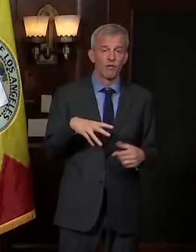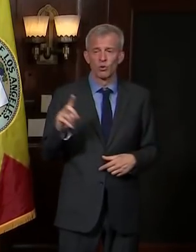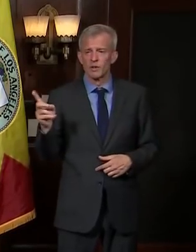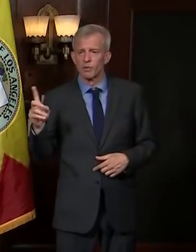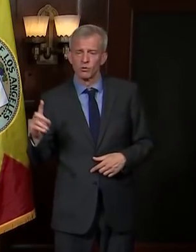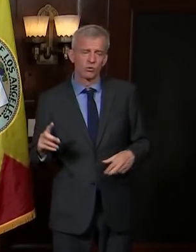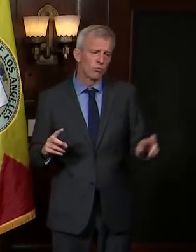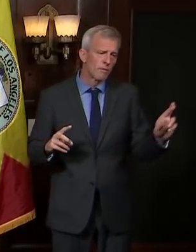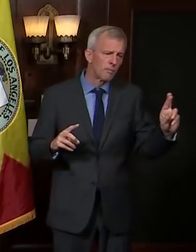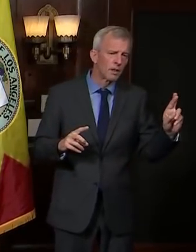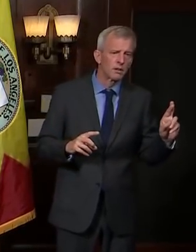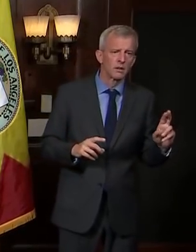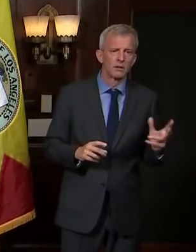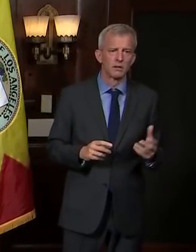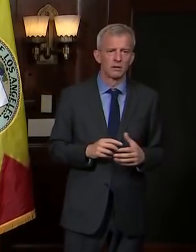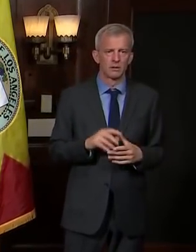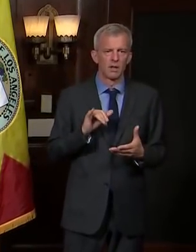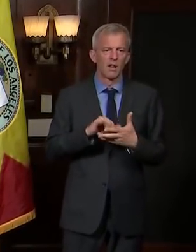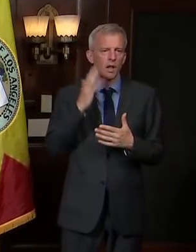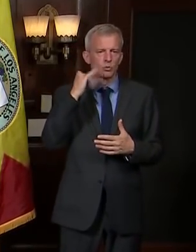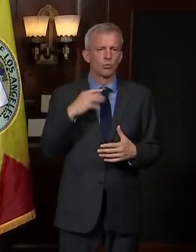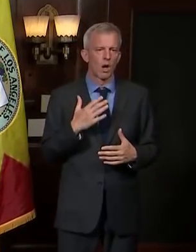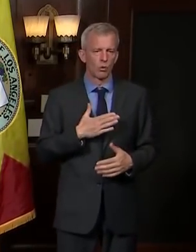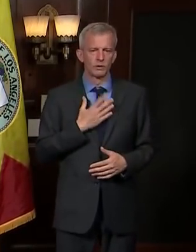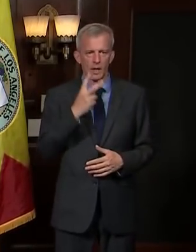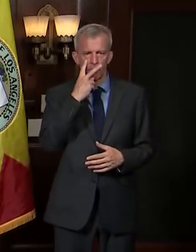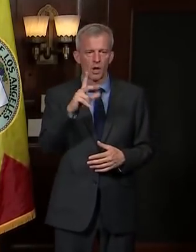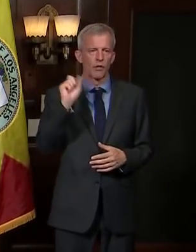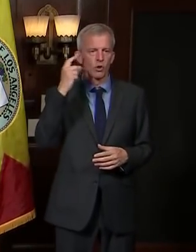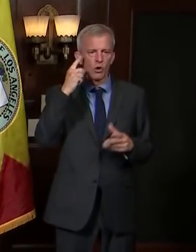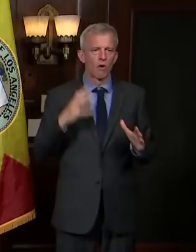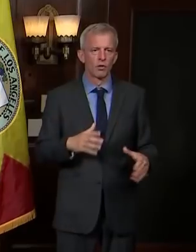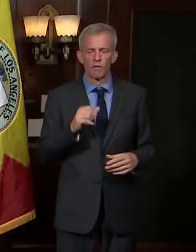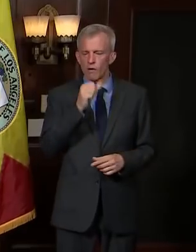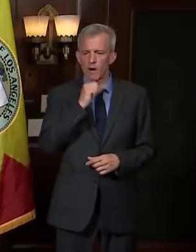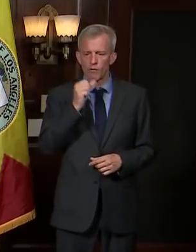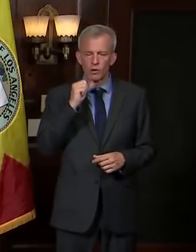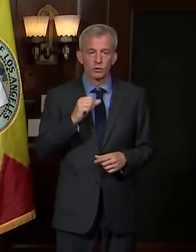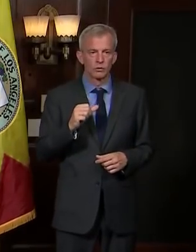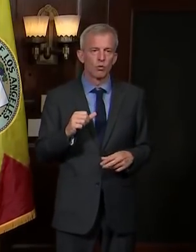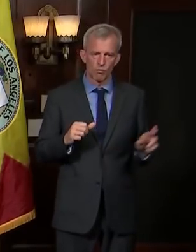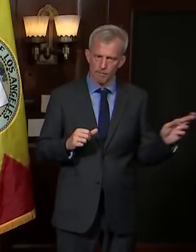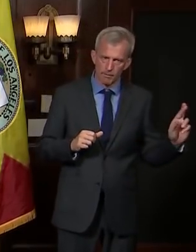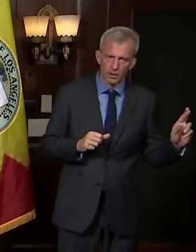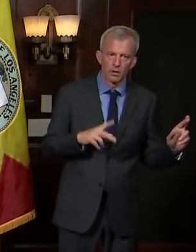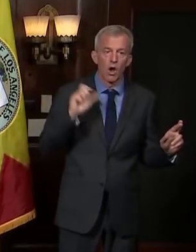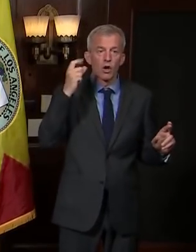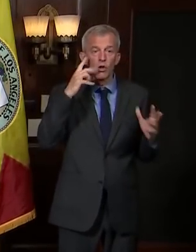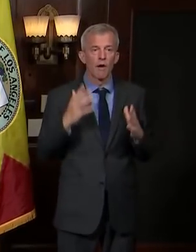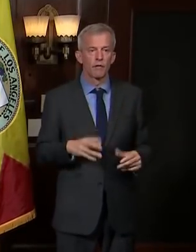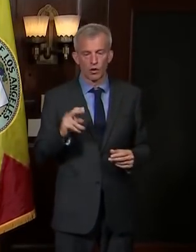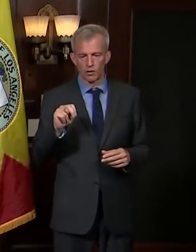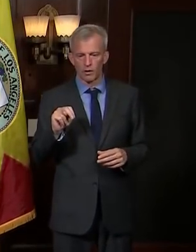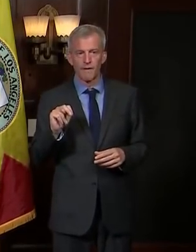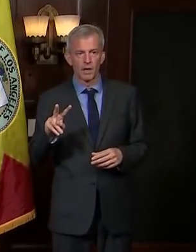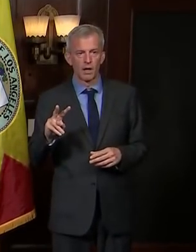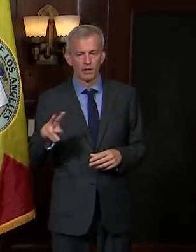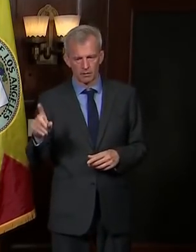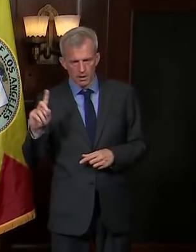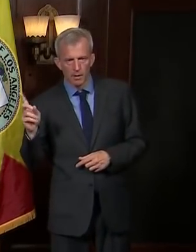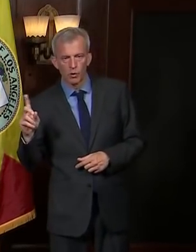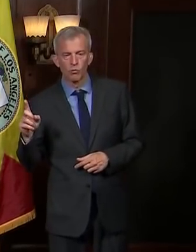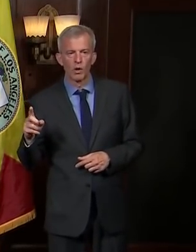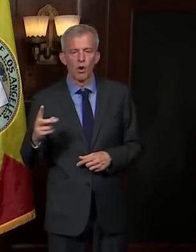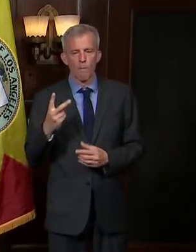or a Republican. That's why I was pleased to see that the governor of Arizona, a Republican, and the governor of Nevada, a